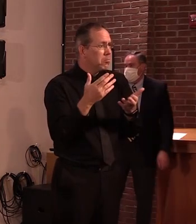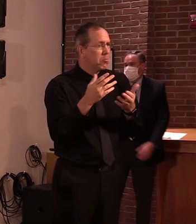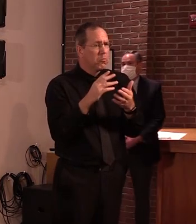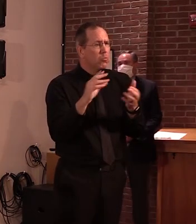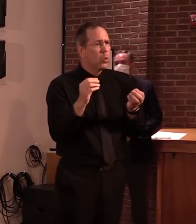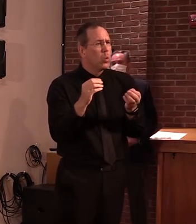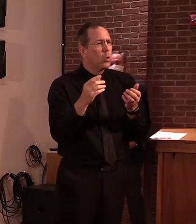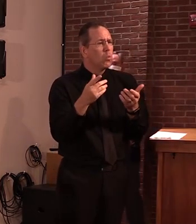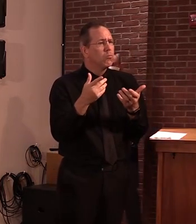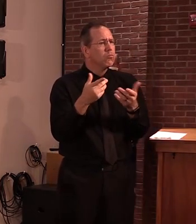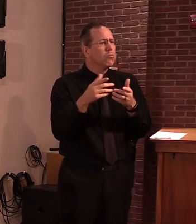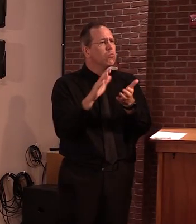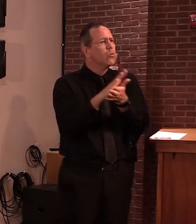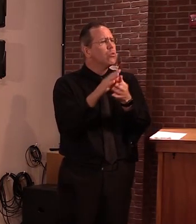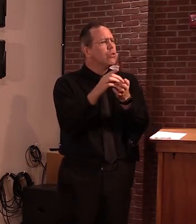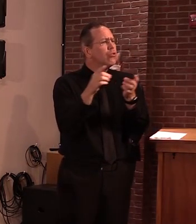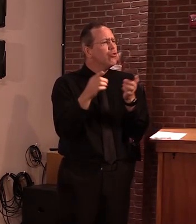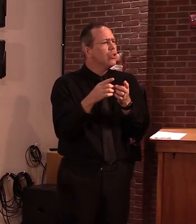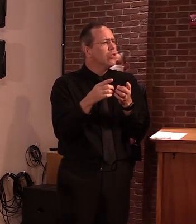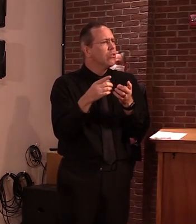unwilling to wait until September 8th.